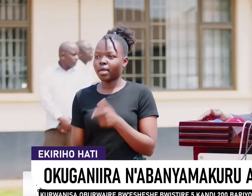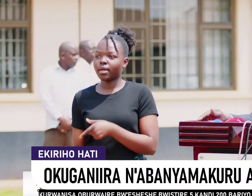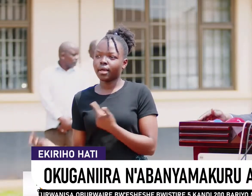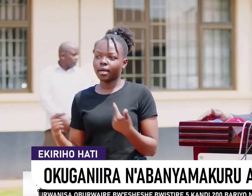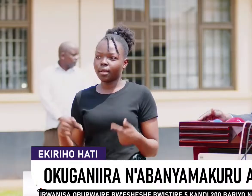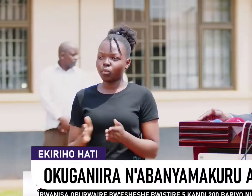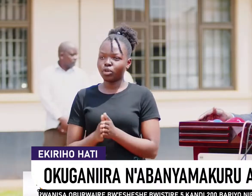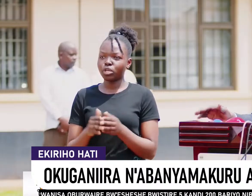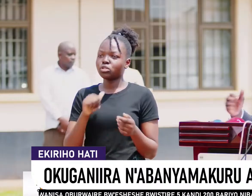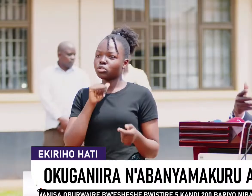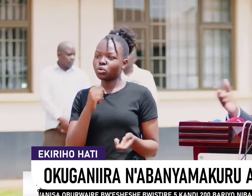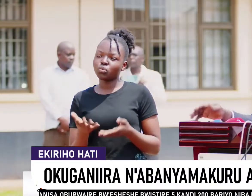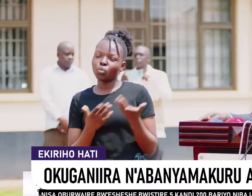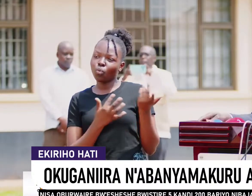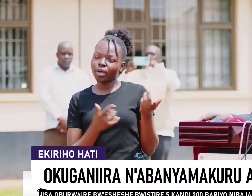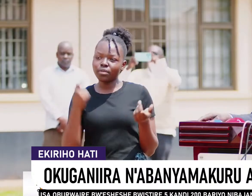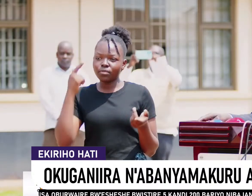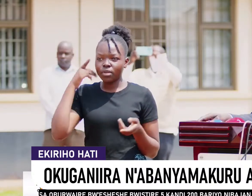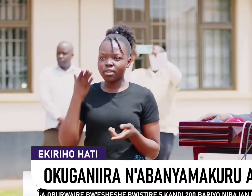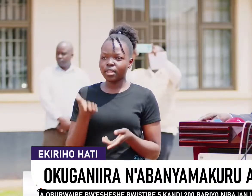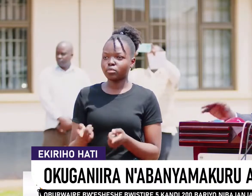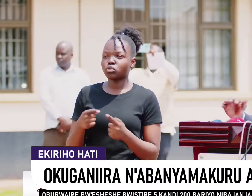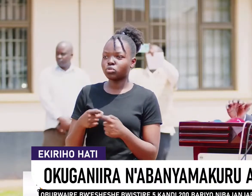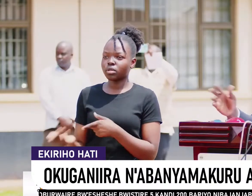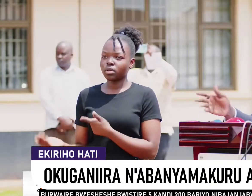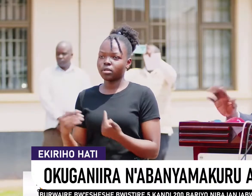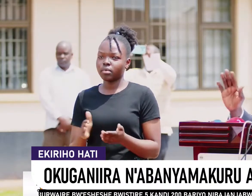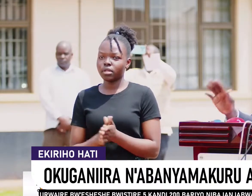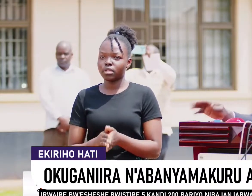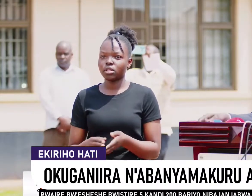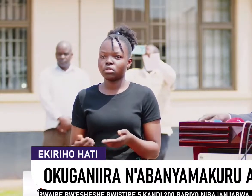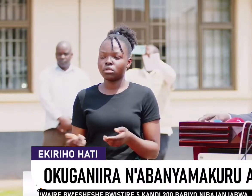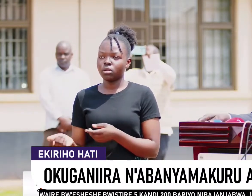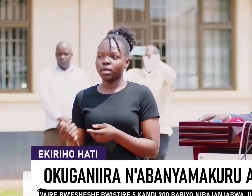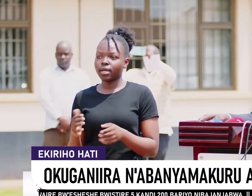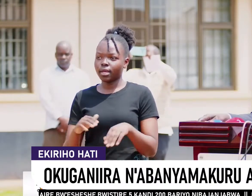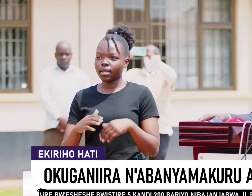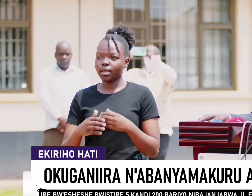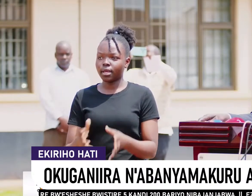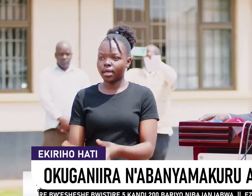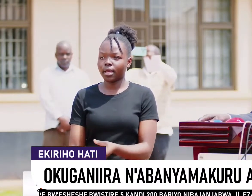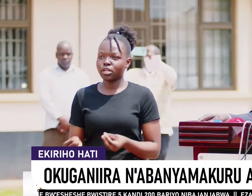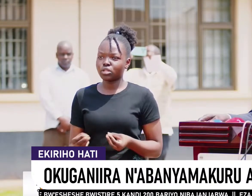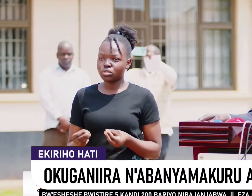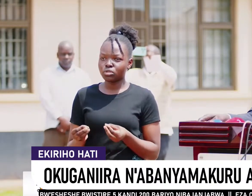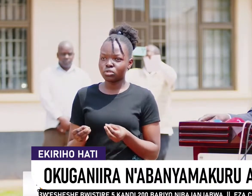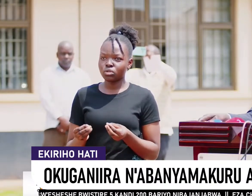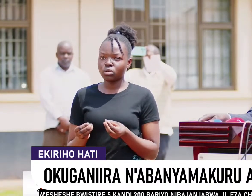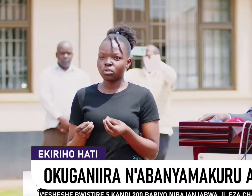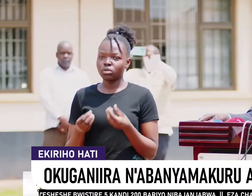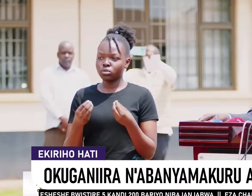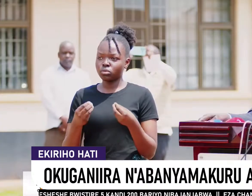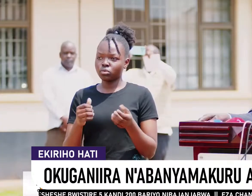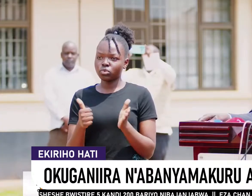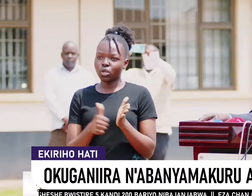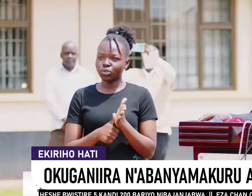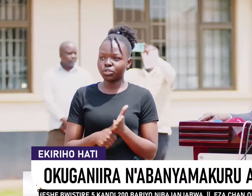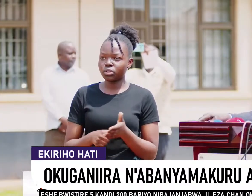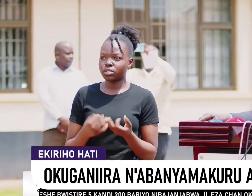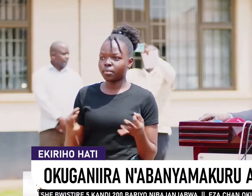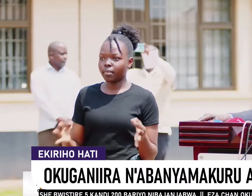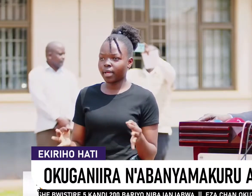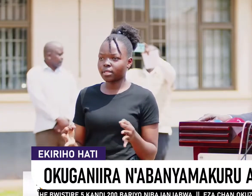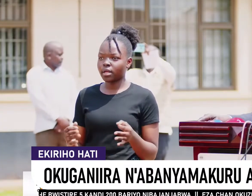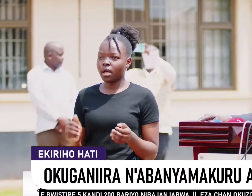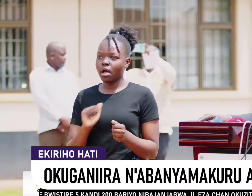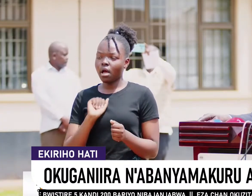to arise and then we look for solutions. No, that one should not worry you or anybody, that our work will be